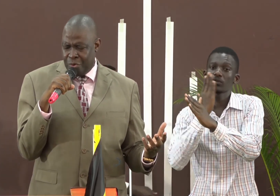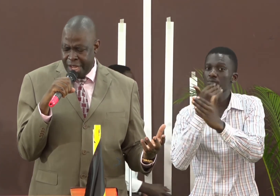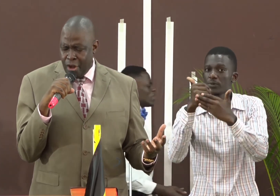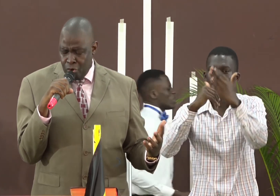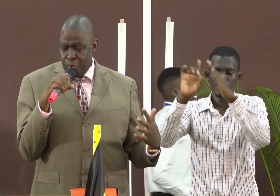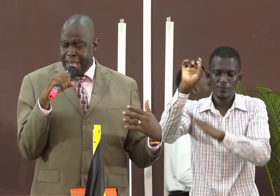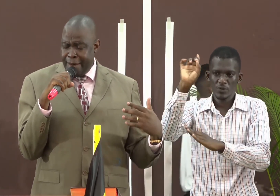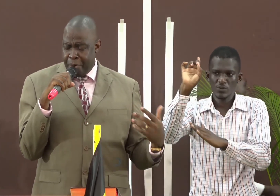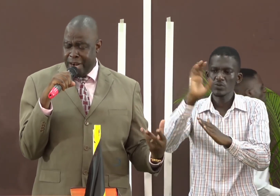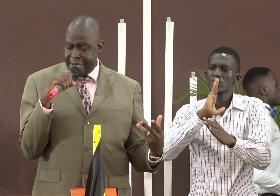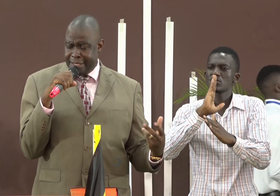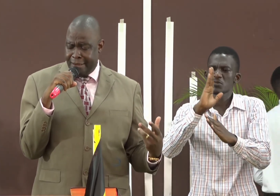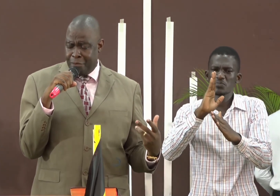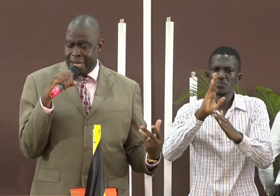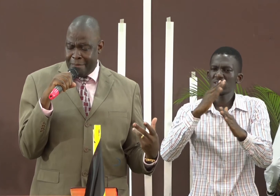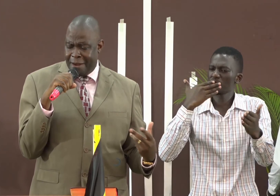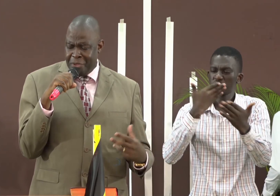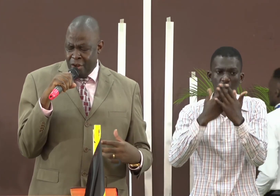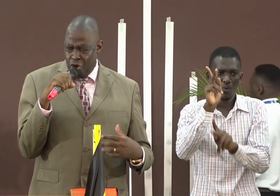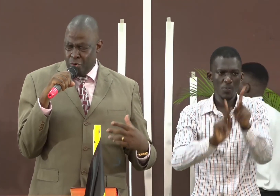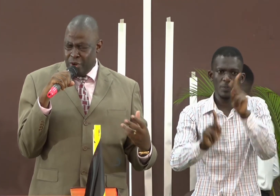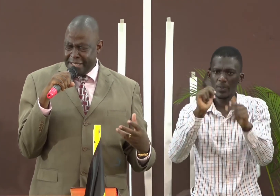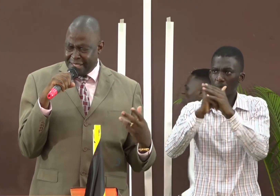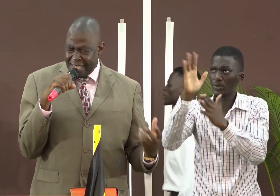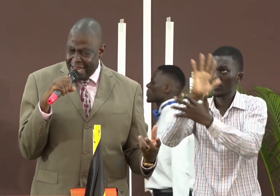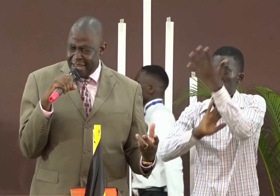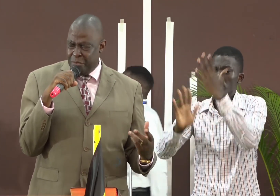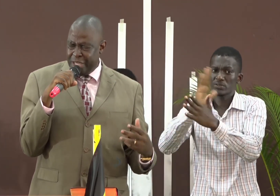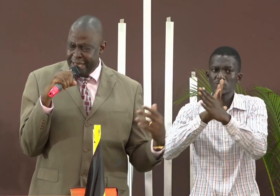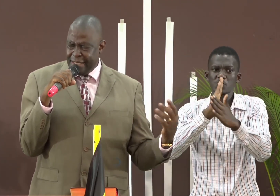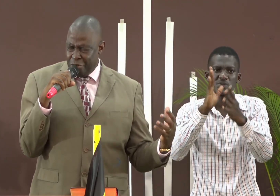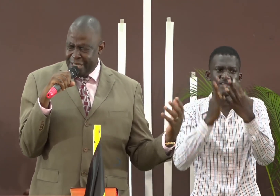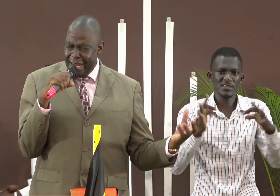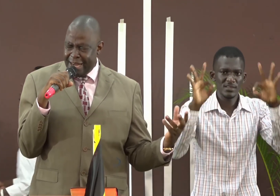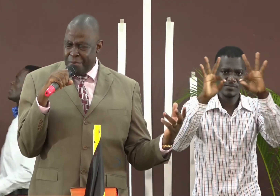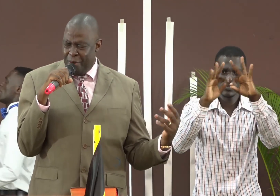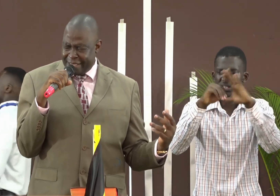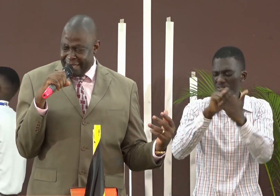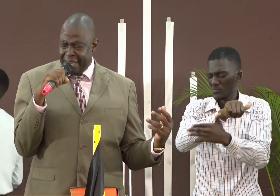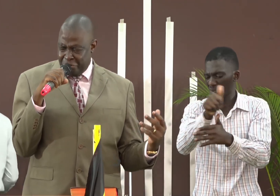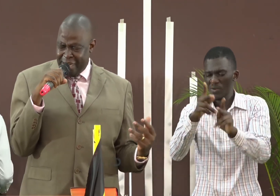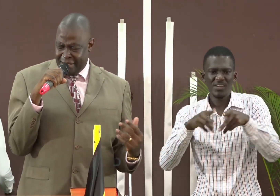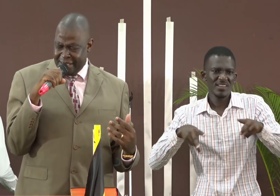masogo okubeera productive mukama okugasa mu ngeri zonna